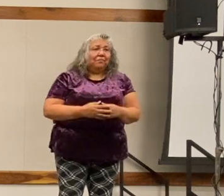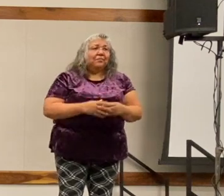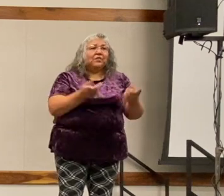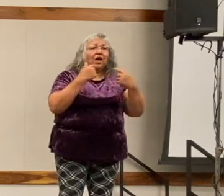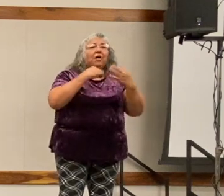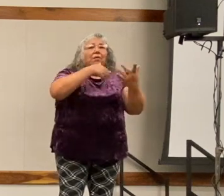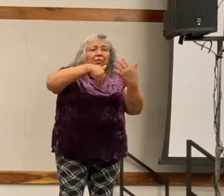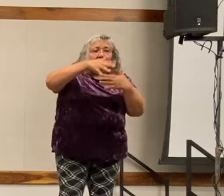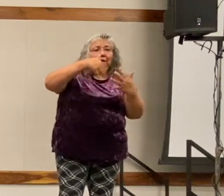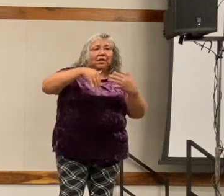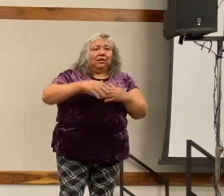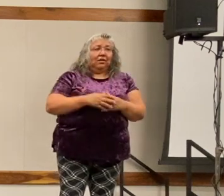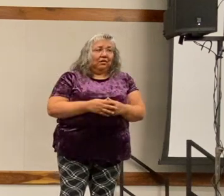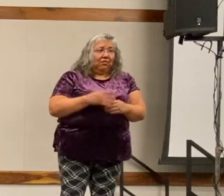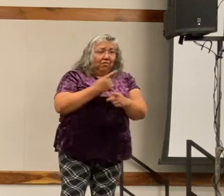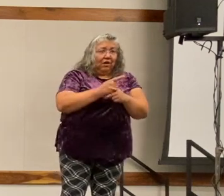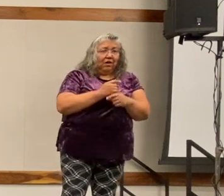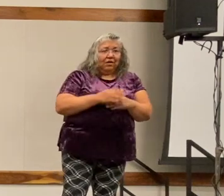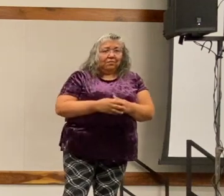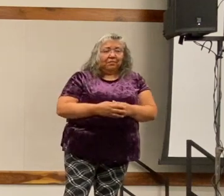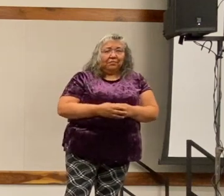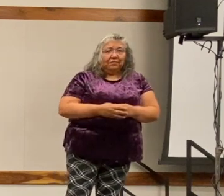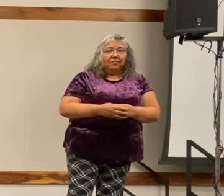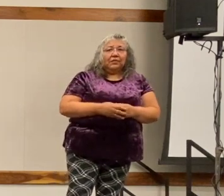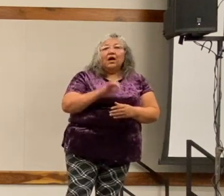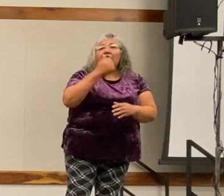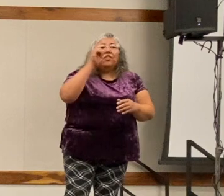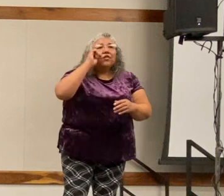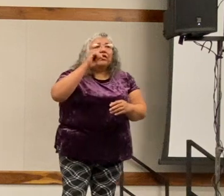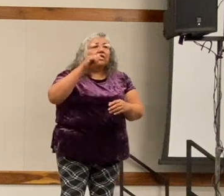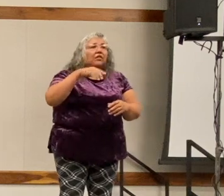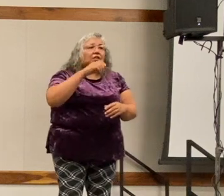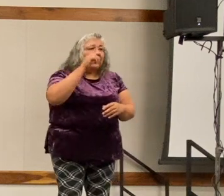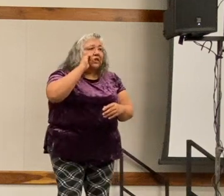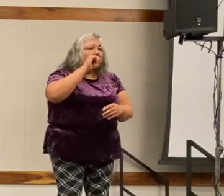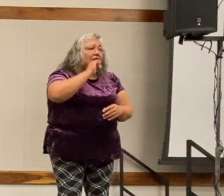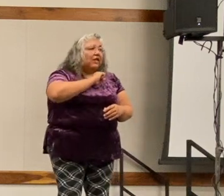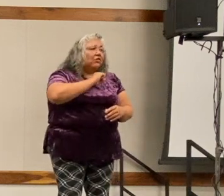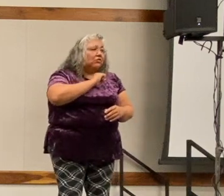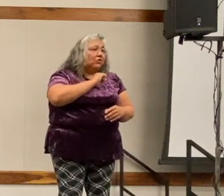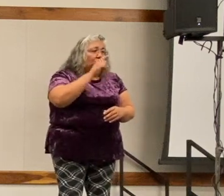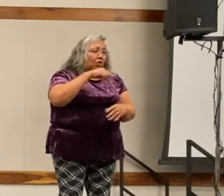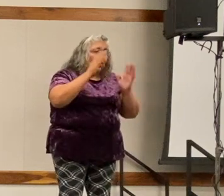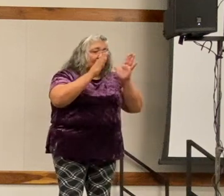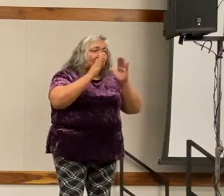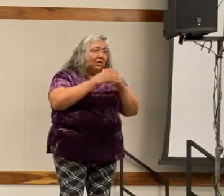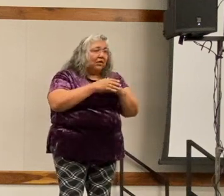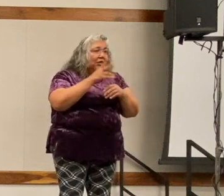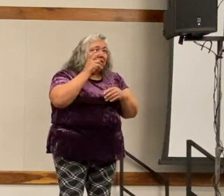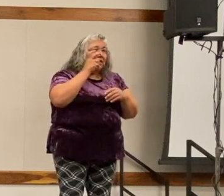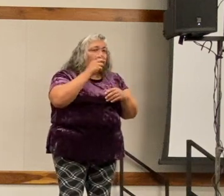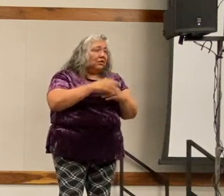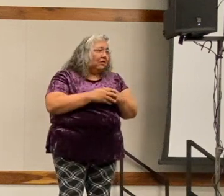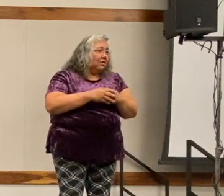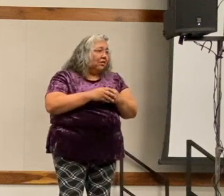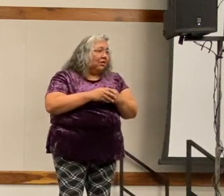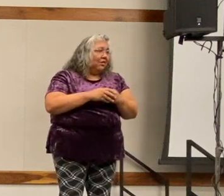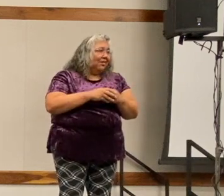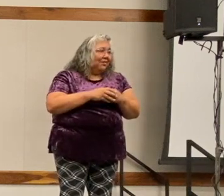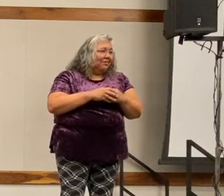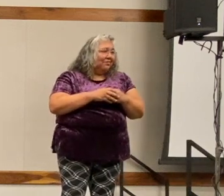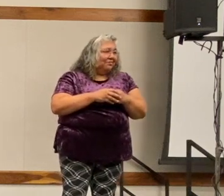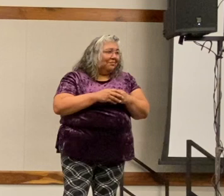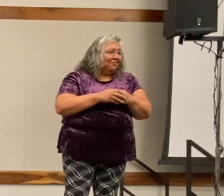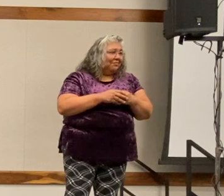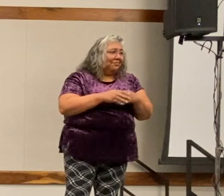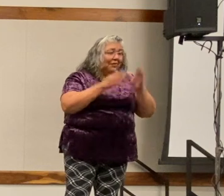Just come and be, right? Listen, are there teenagers in this room right now? Are y'all listening? Perk up. Check